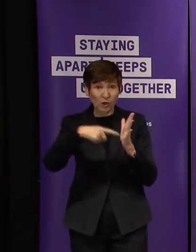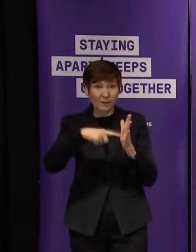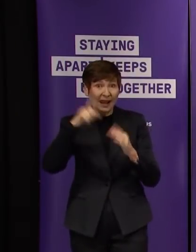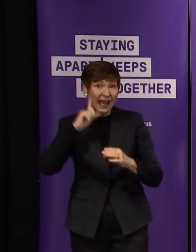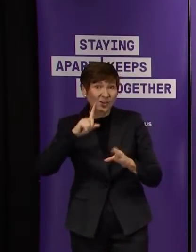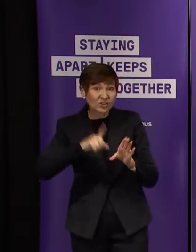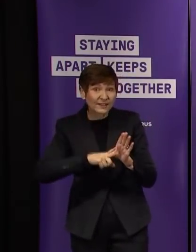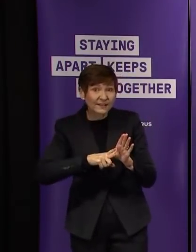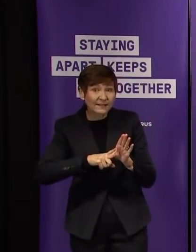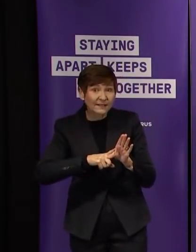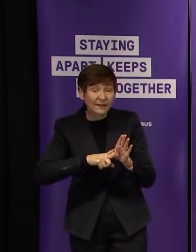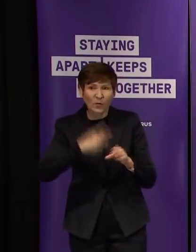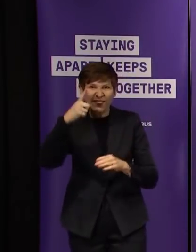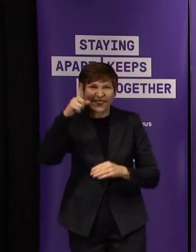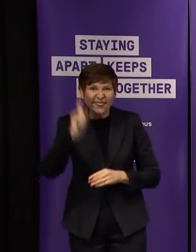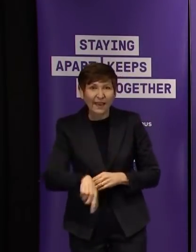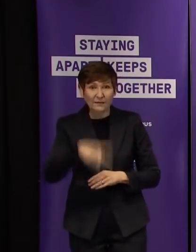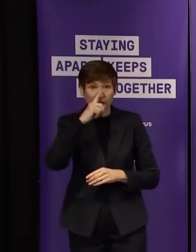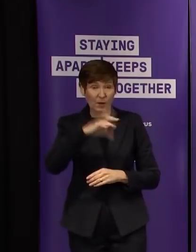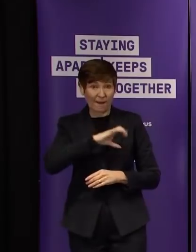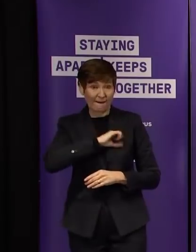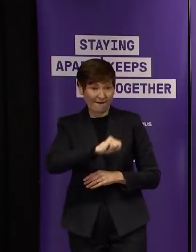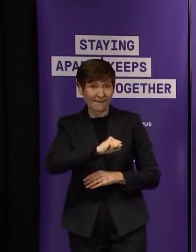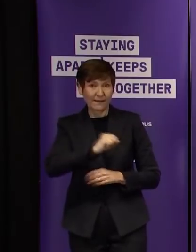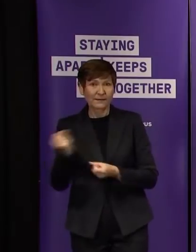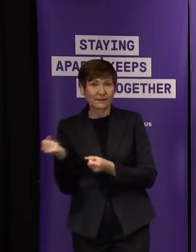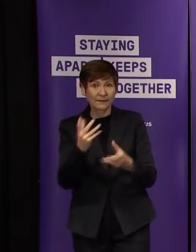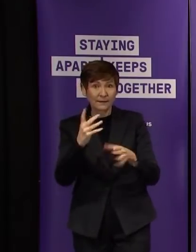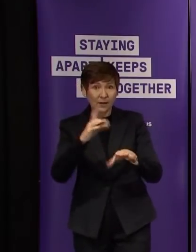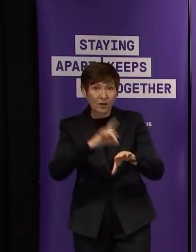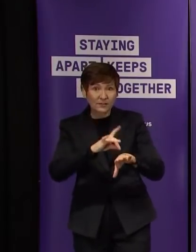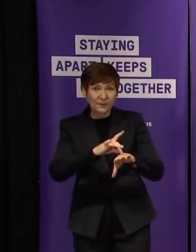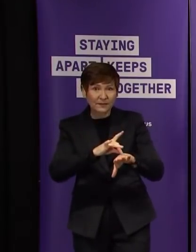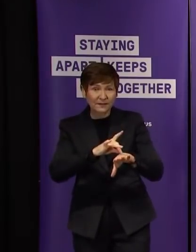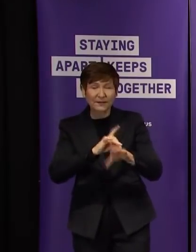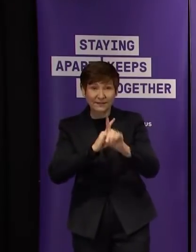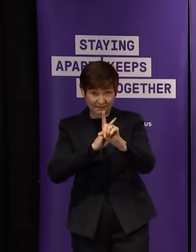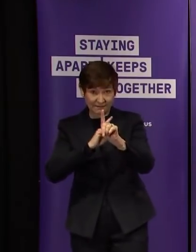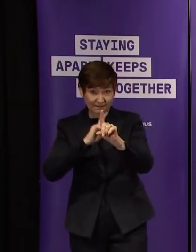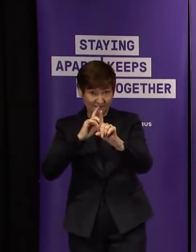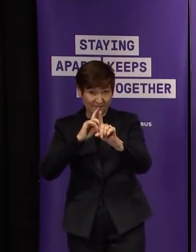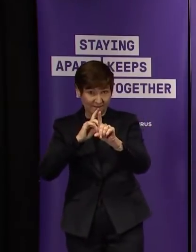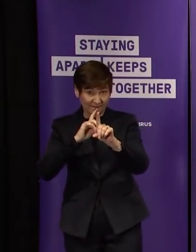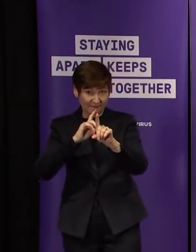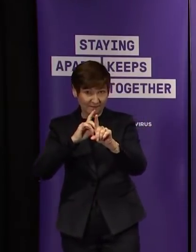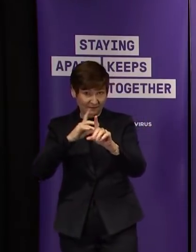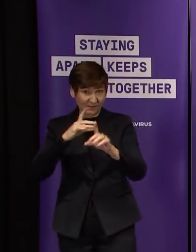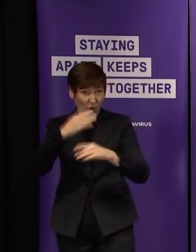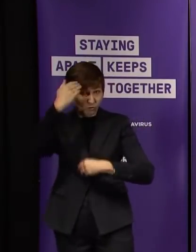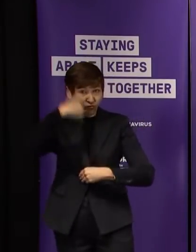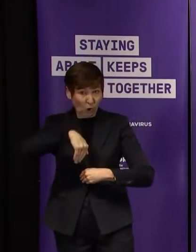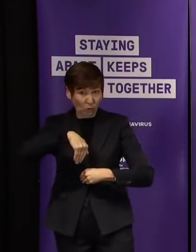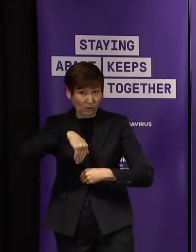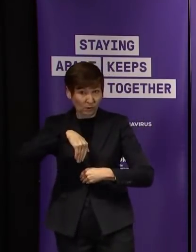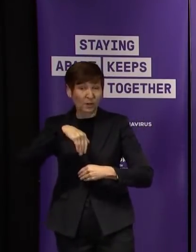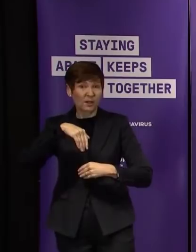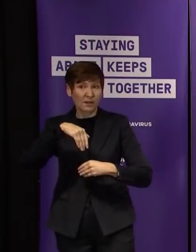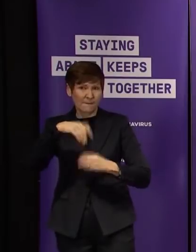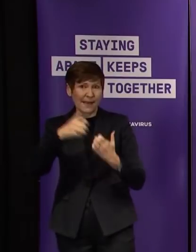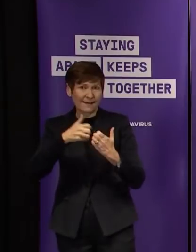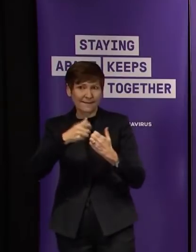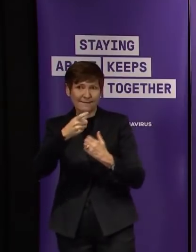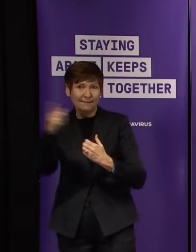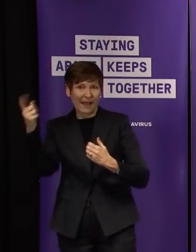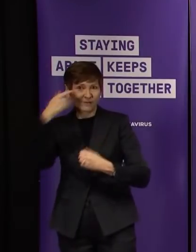1,000 Victorians who had a heart attack and needed to be hospitalised. If this gets away from us because we want it to be over so desperately